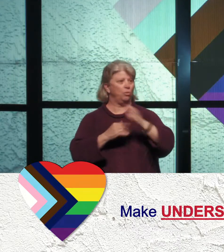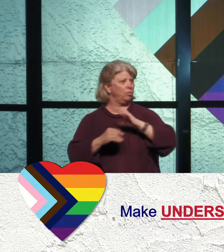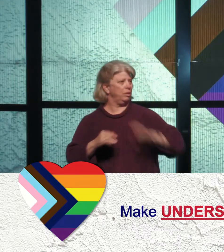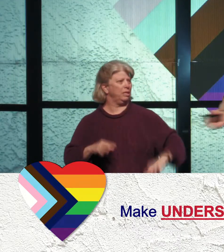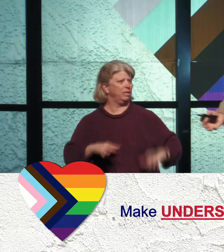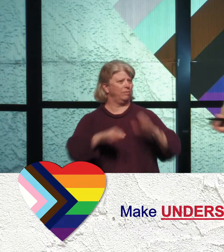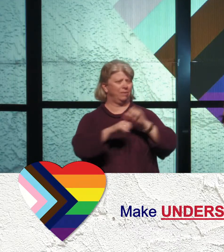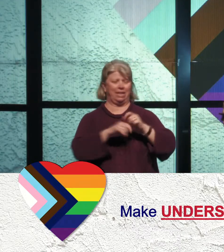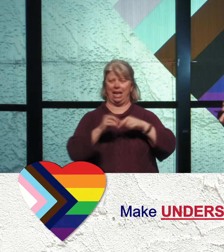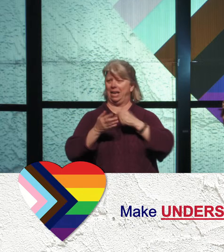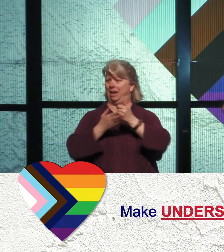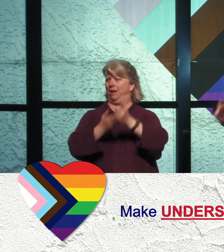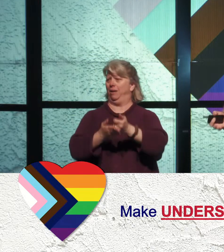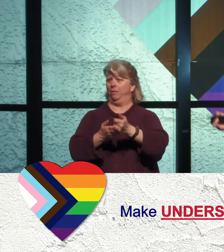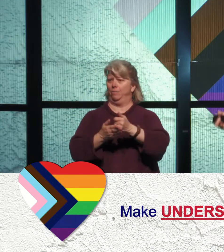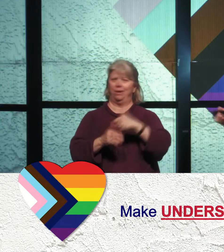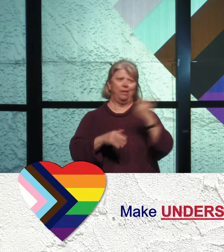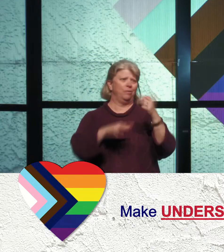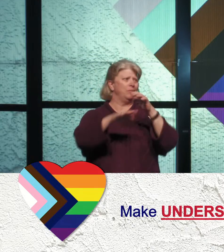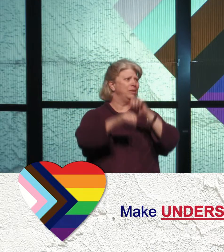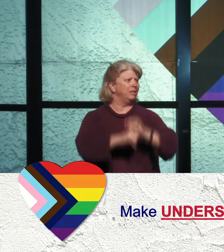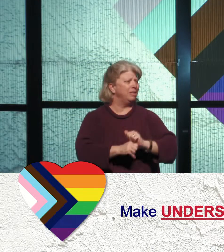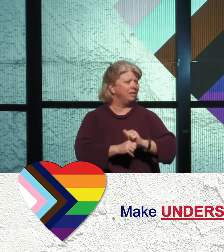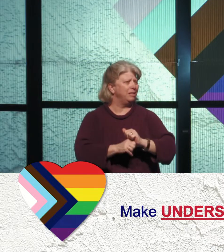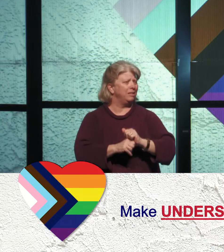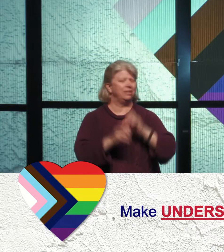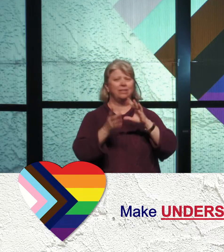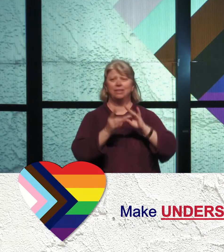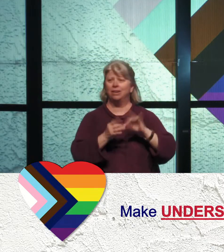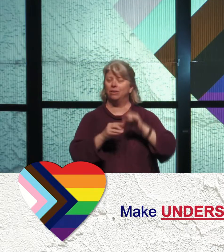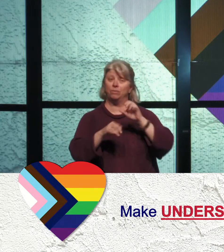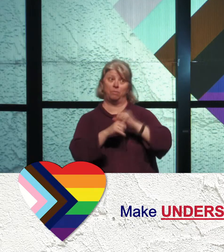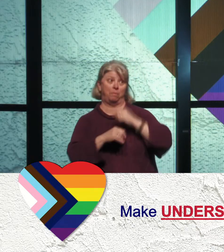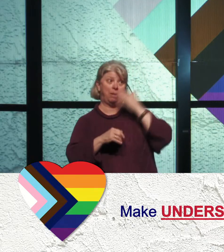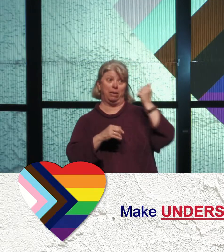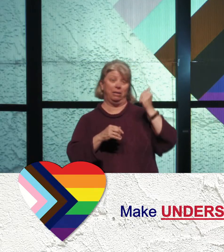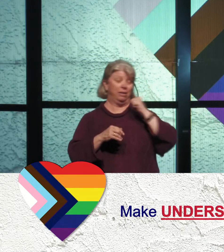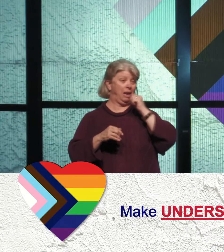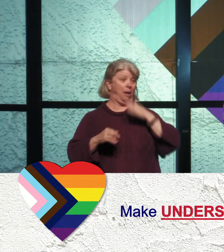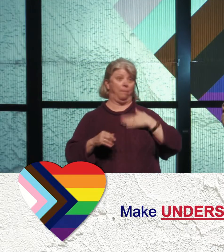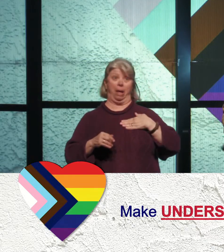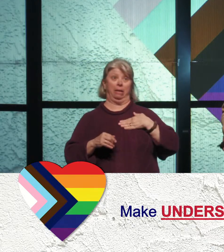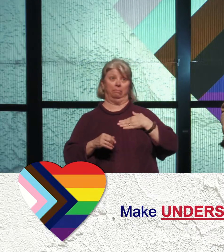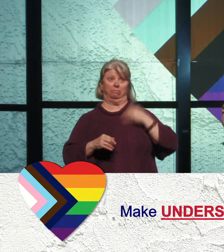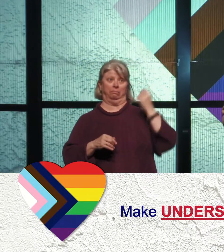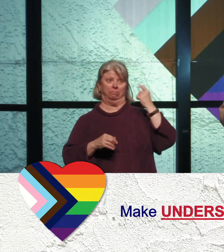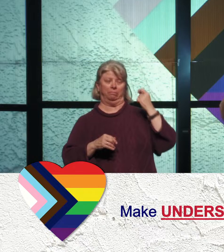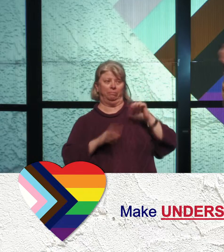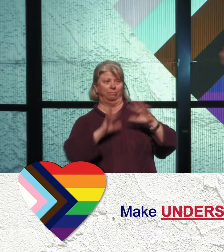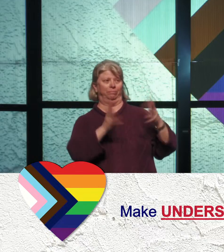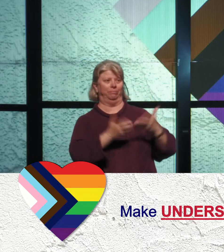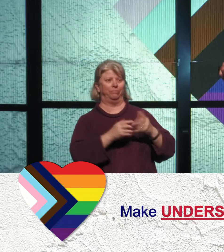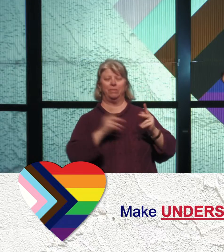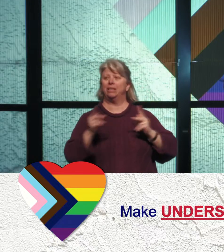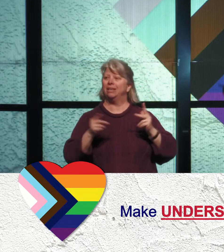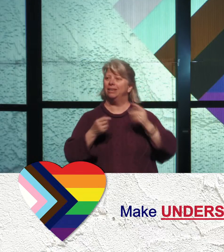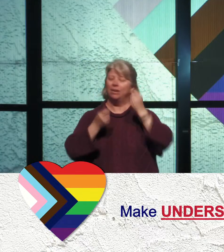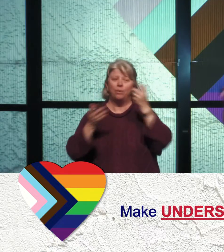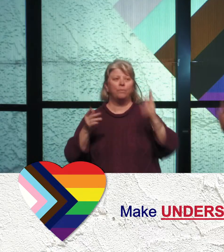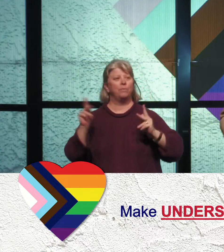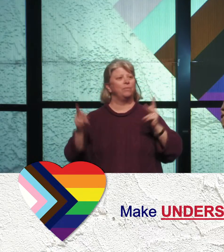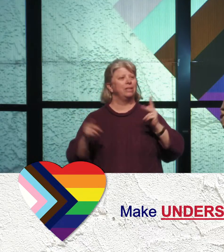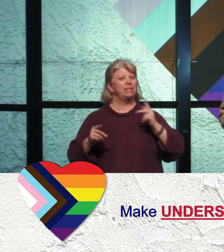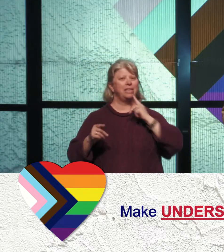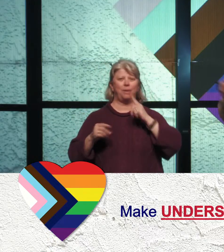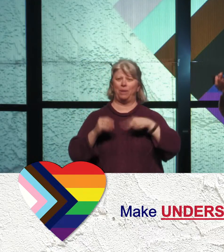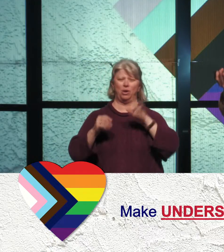tradition. I can't help you in another tradition. That's not to say that those traditions are bad. That's just not my wheelhouse, right? Like I tell you this all the time. People talk